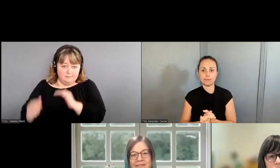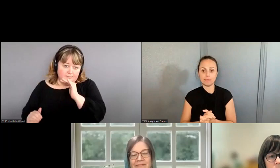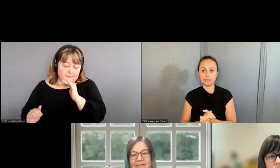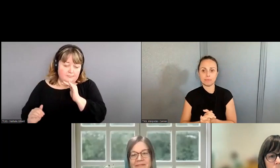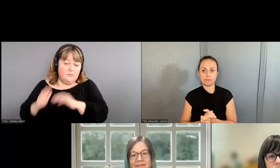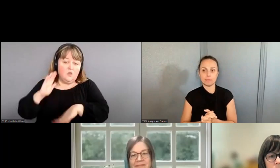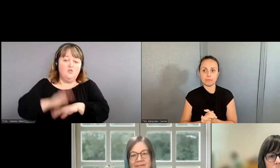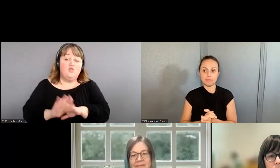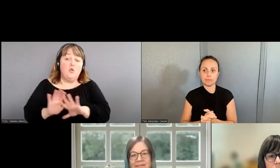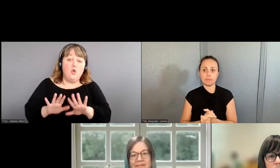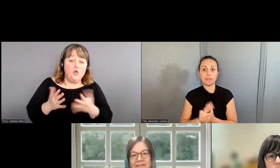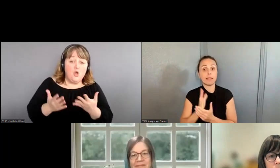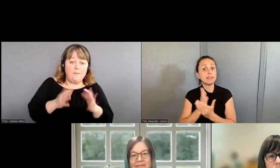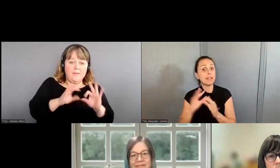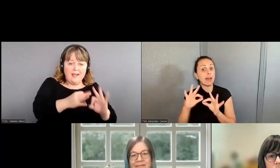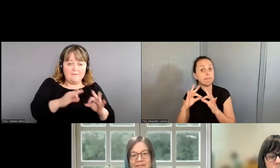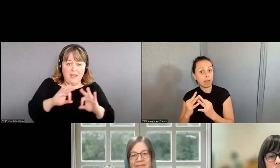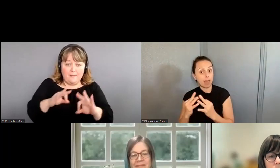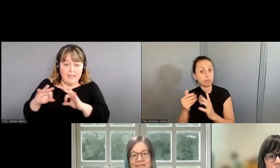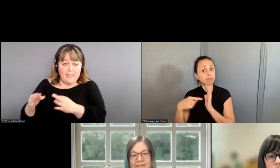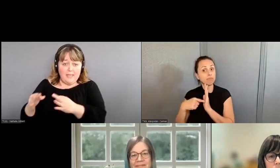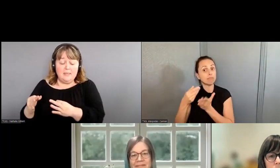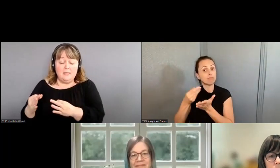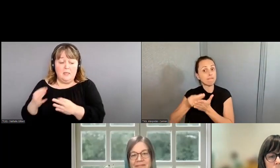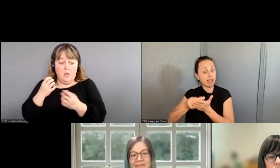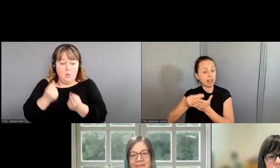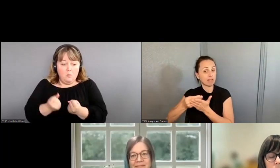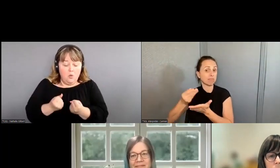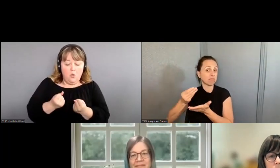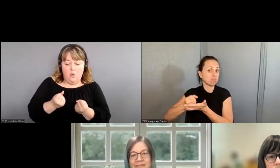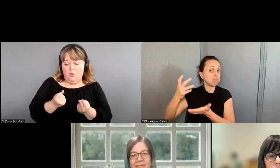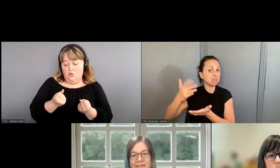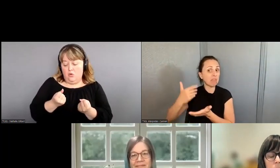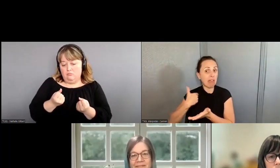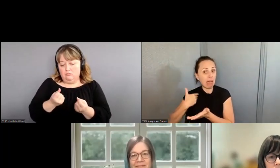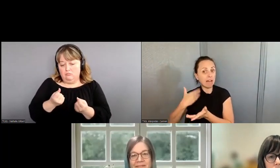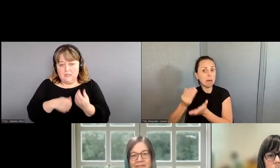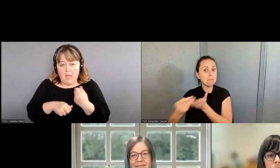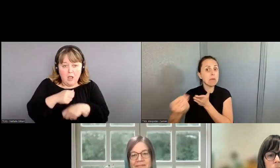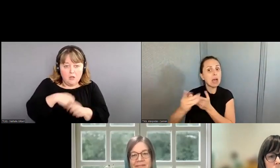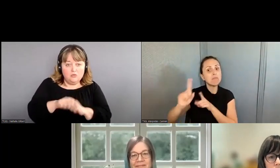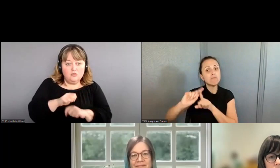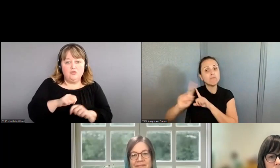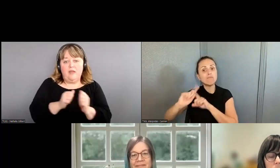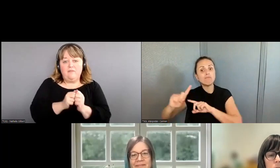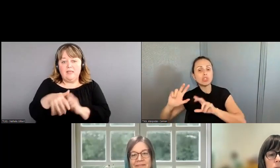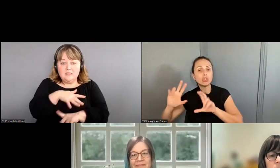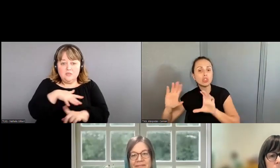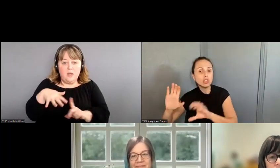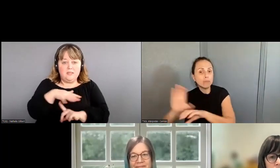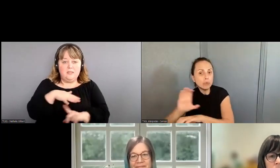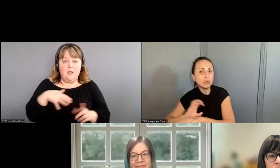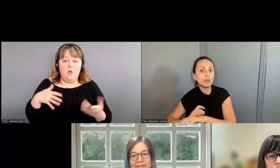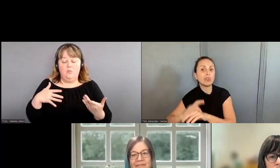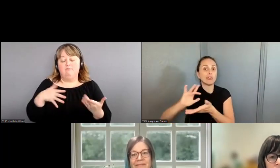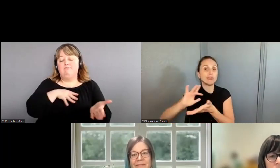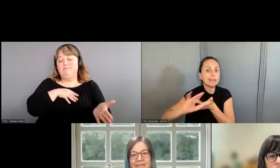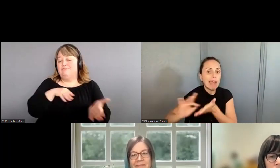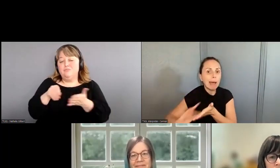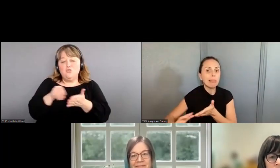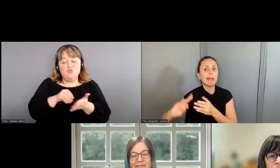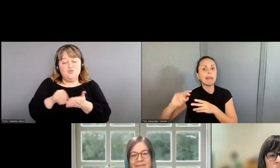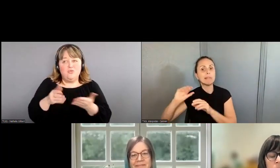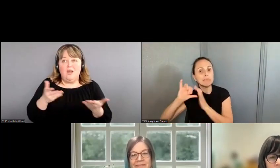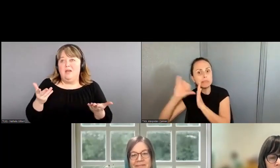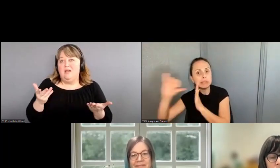situation. So some families with financial means ended up buying several computers and tablets and were able to stay